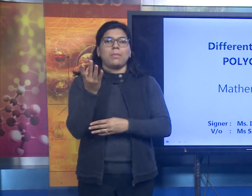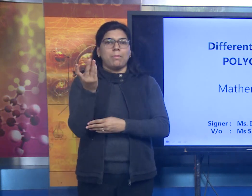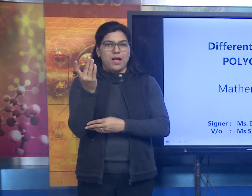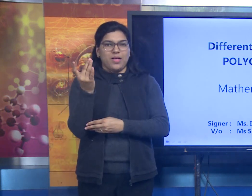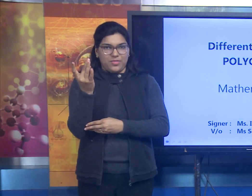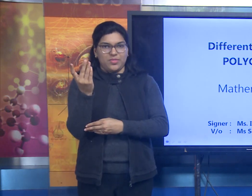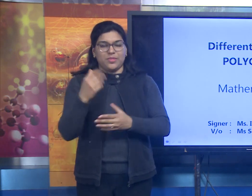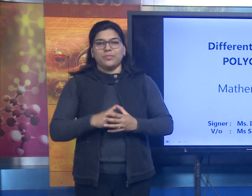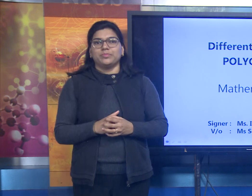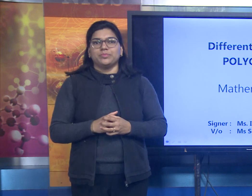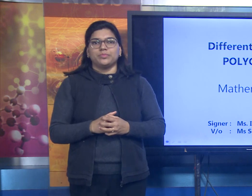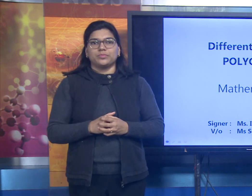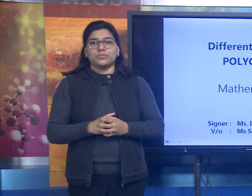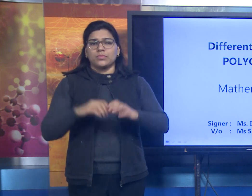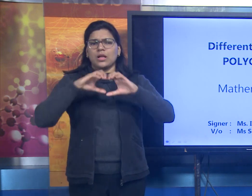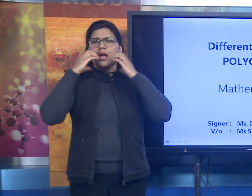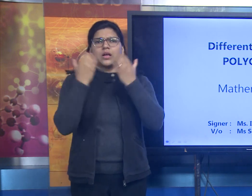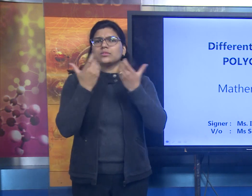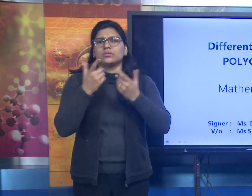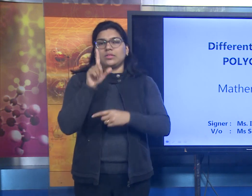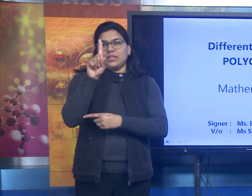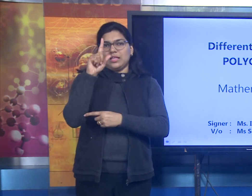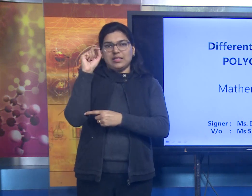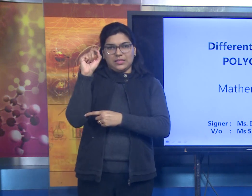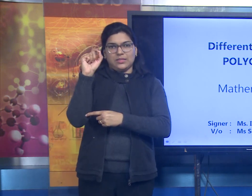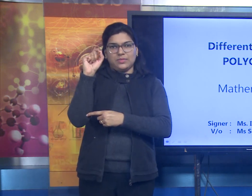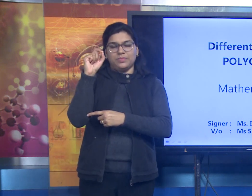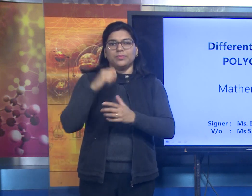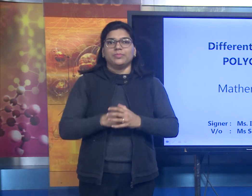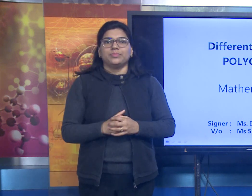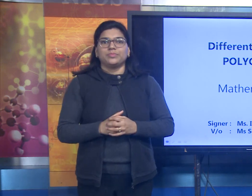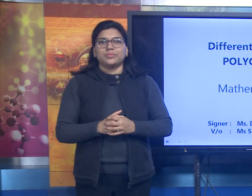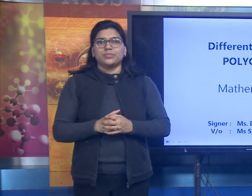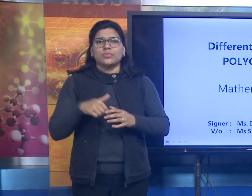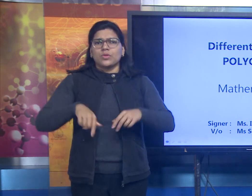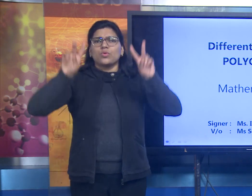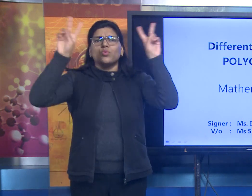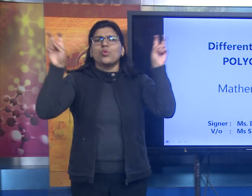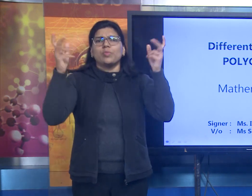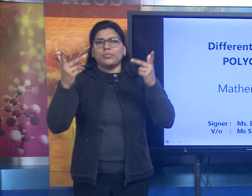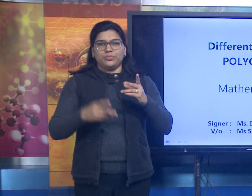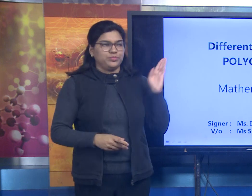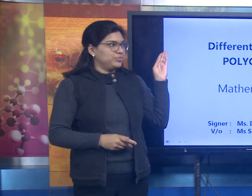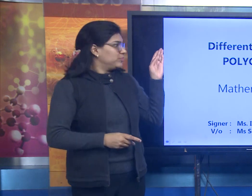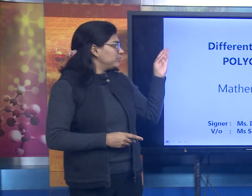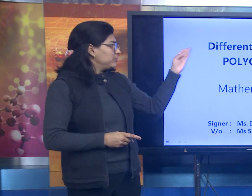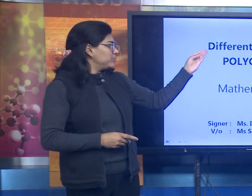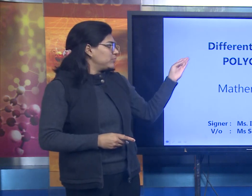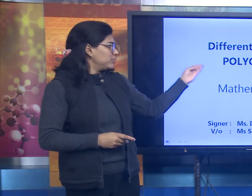We are going to do subject mathematics. This is for secondary level. Today, we would